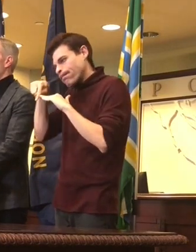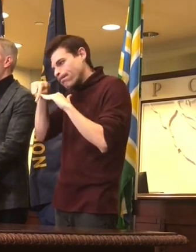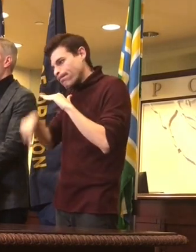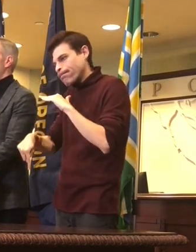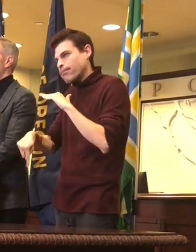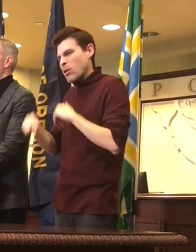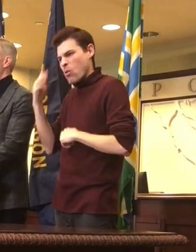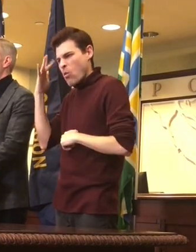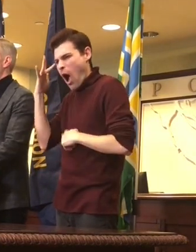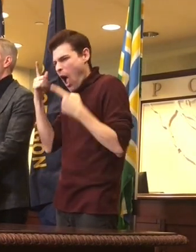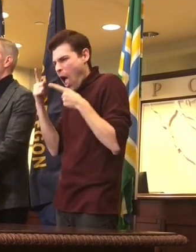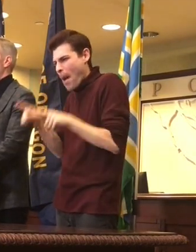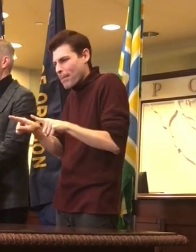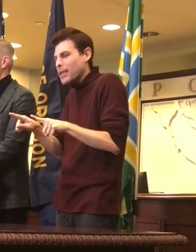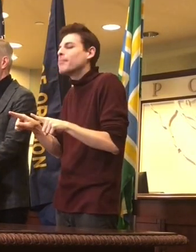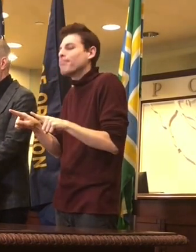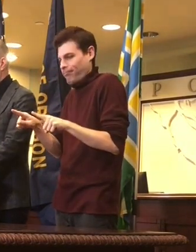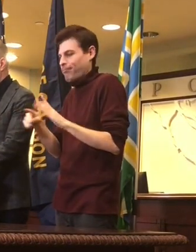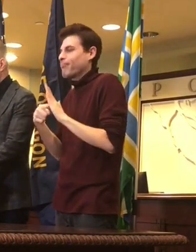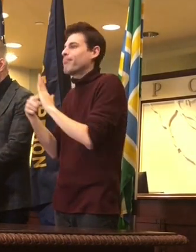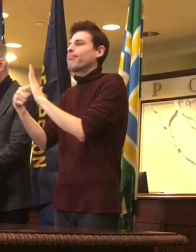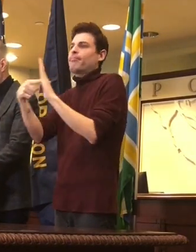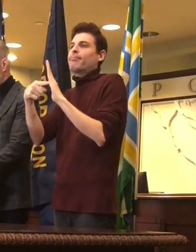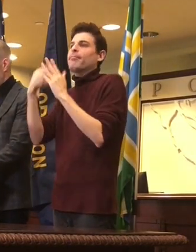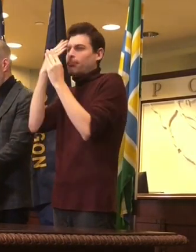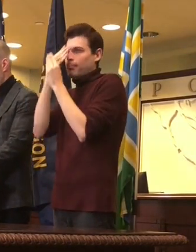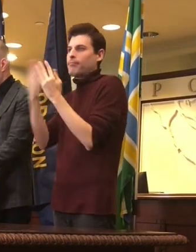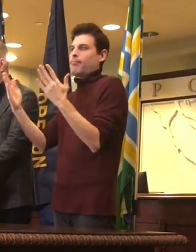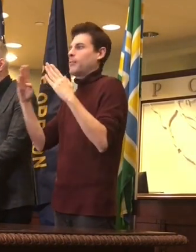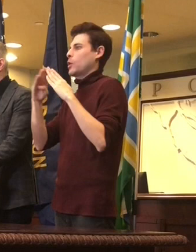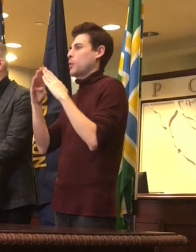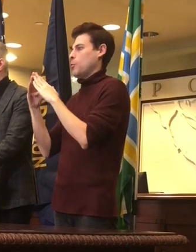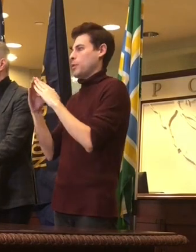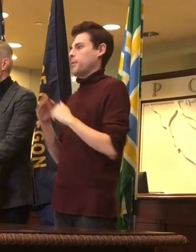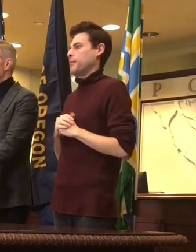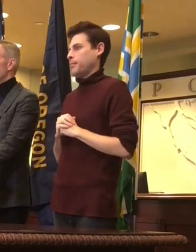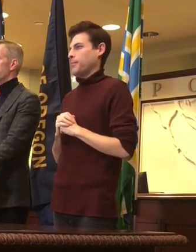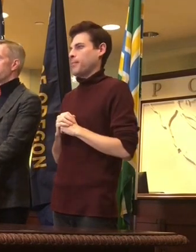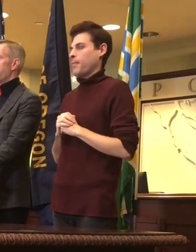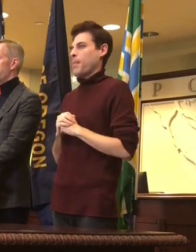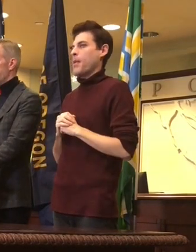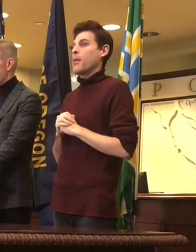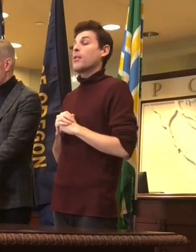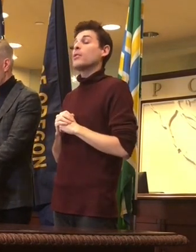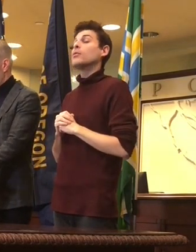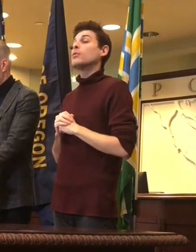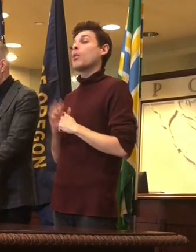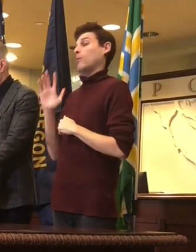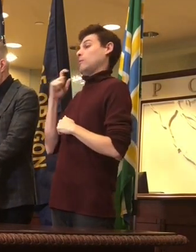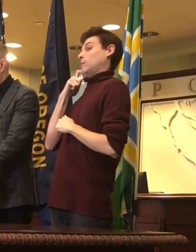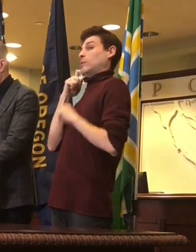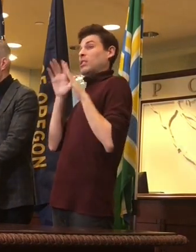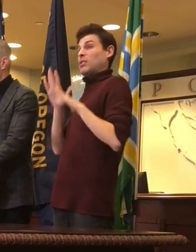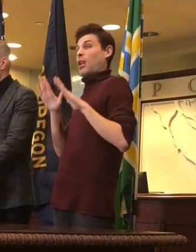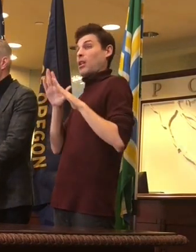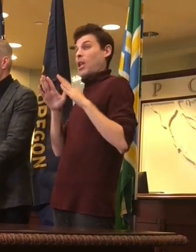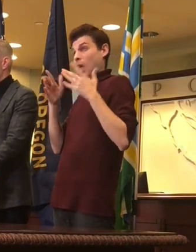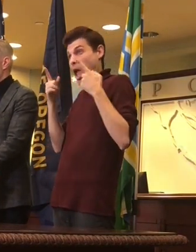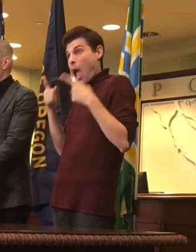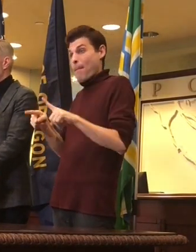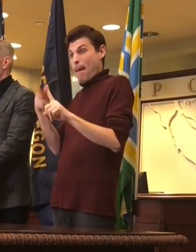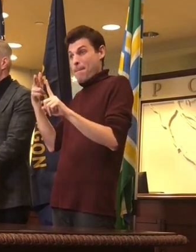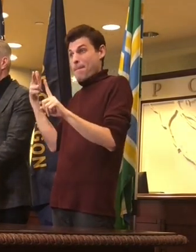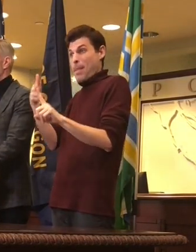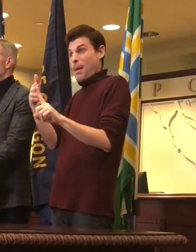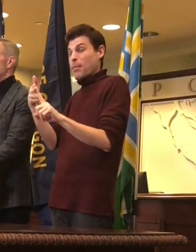to report back to the community what we learned. By the time shots were fired on Sunday, there had already